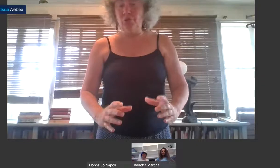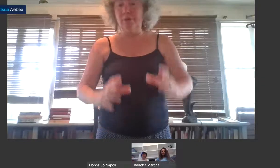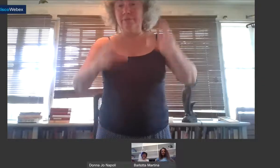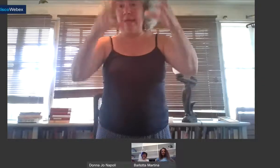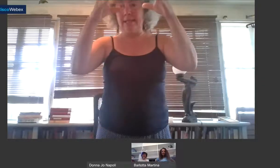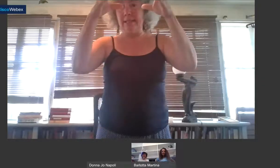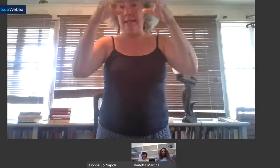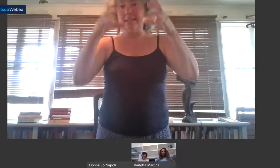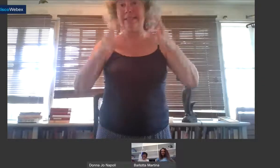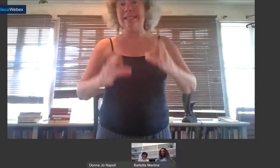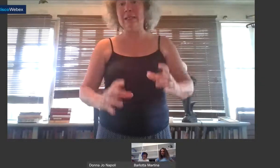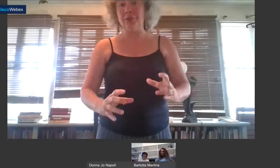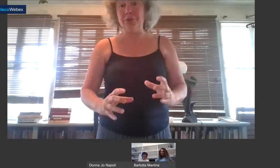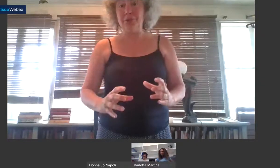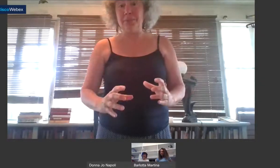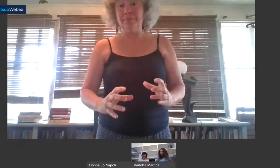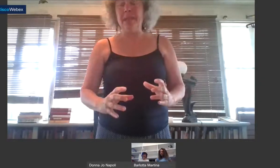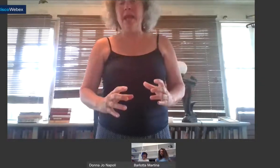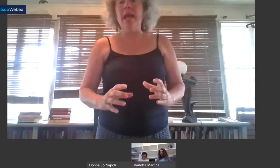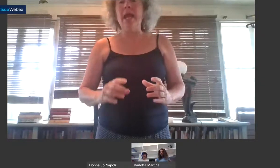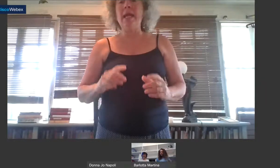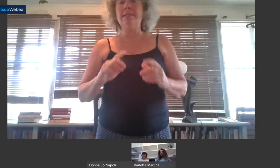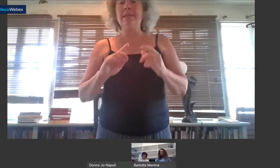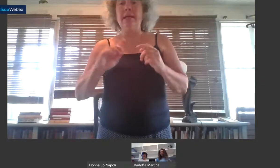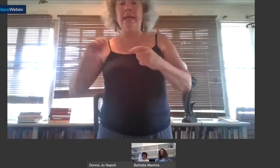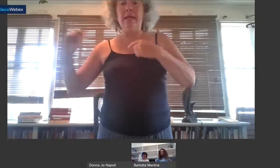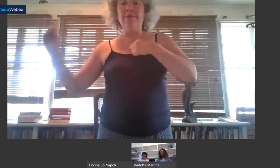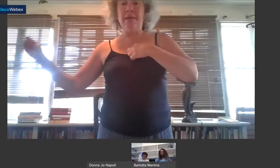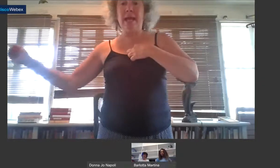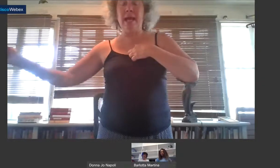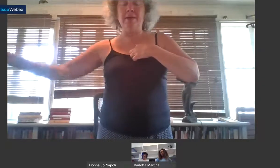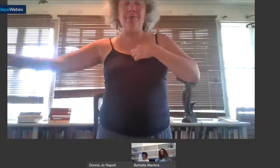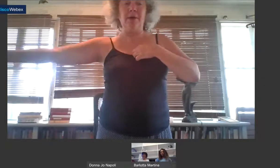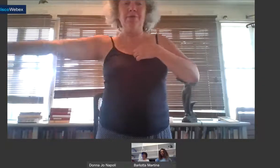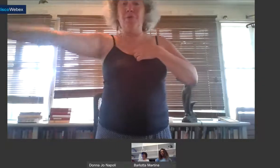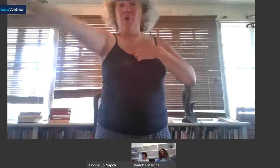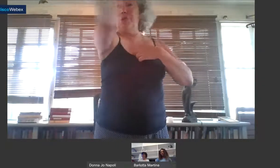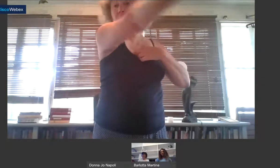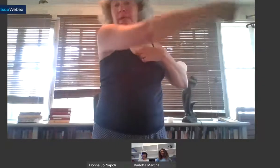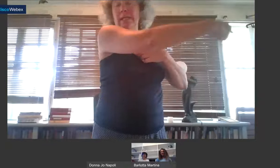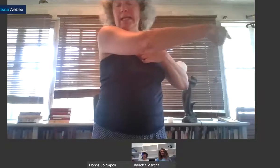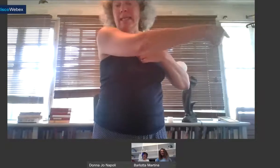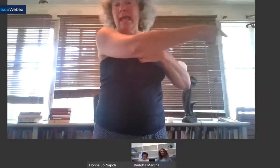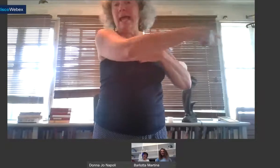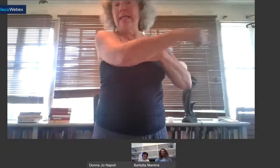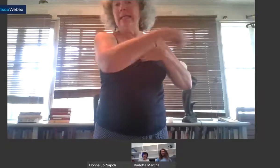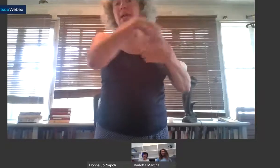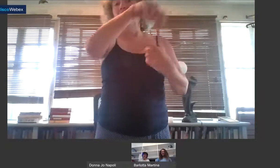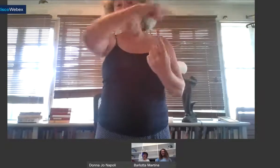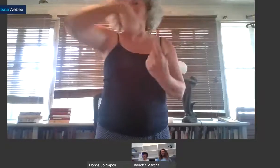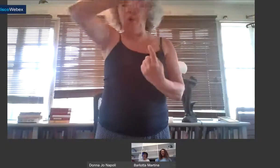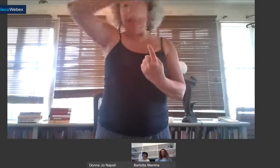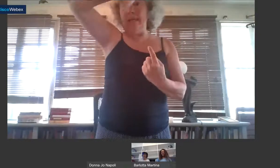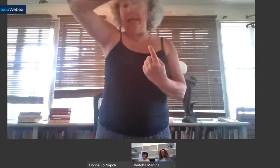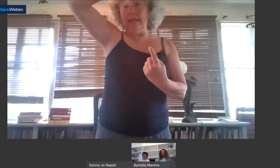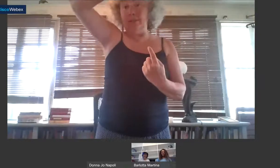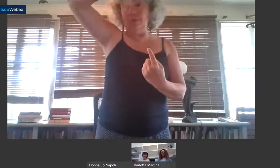sort of like cylinders. And if we have a force going like that, we can